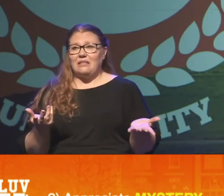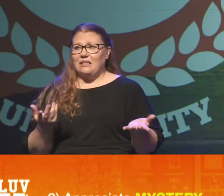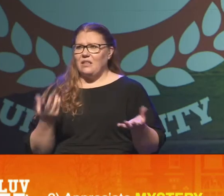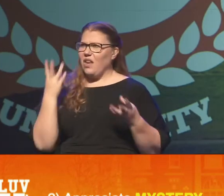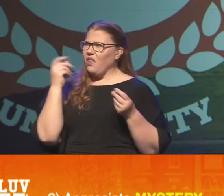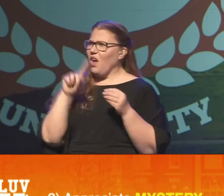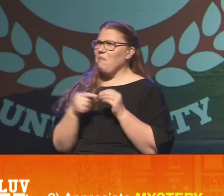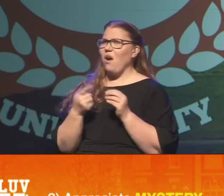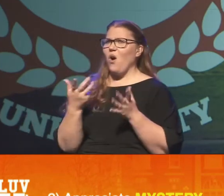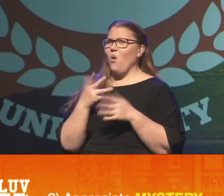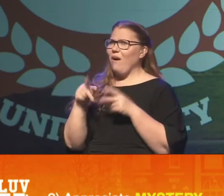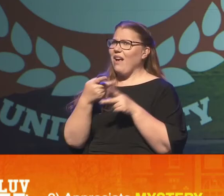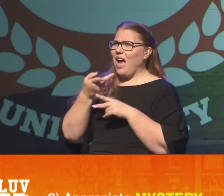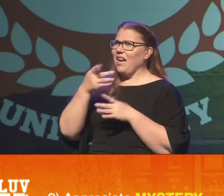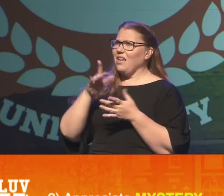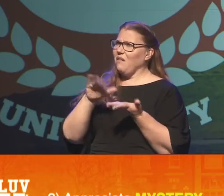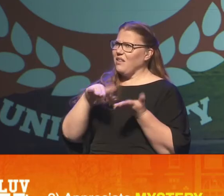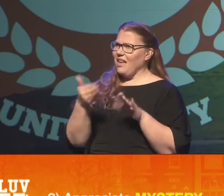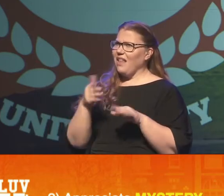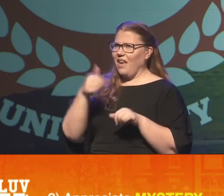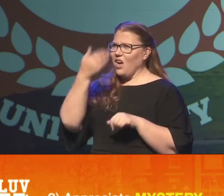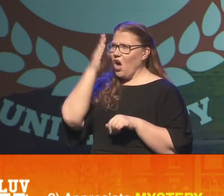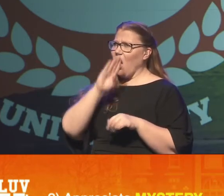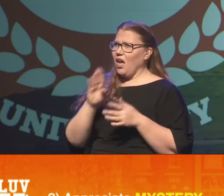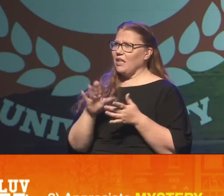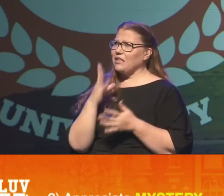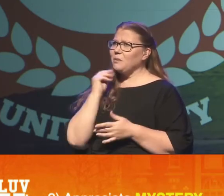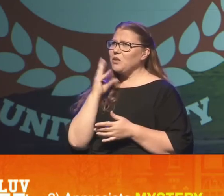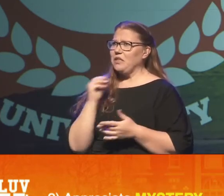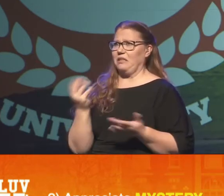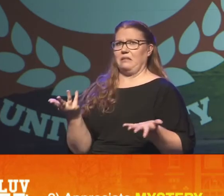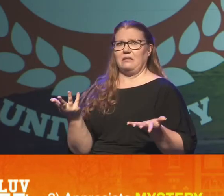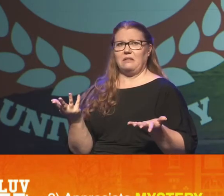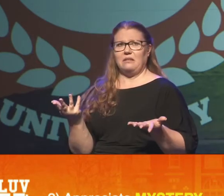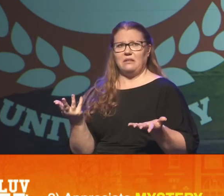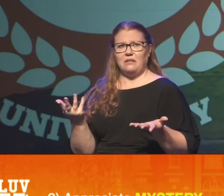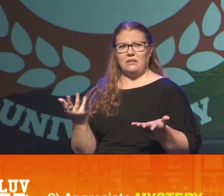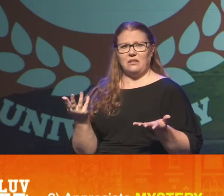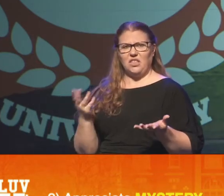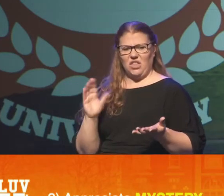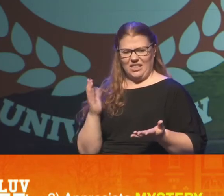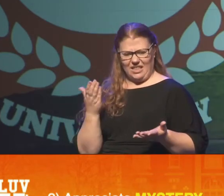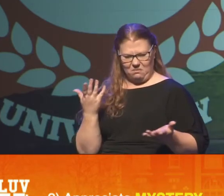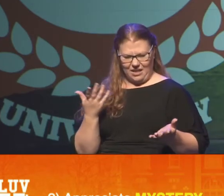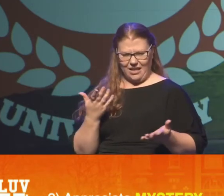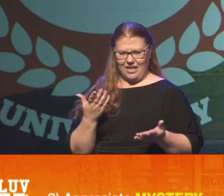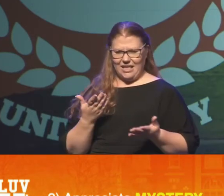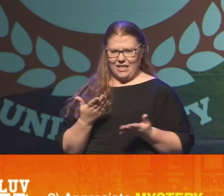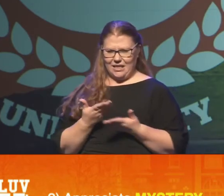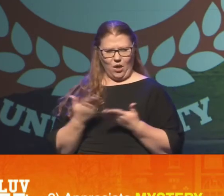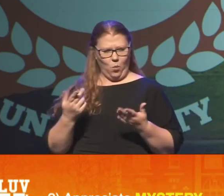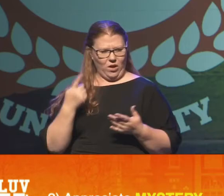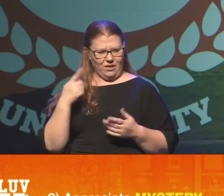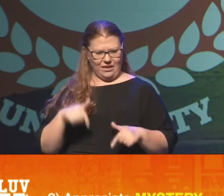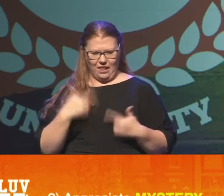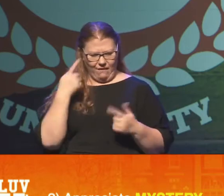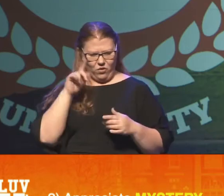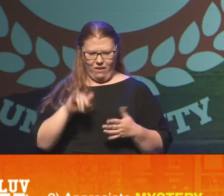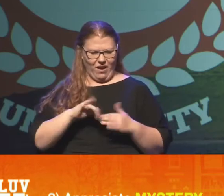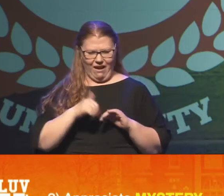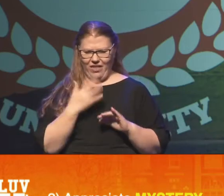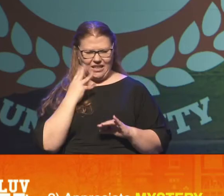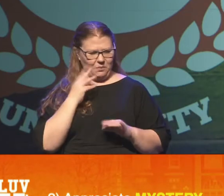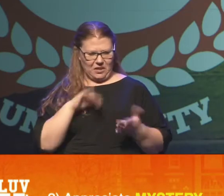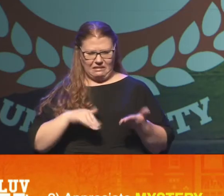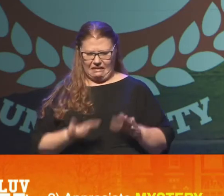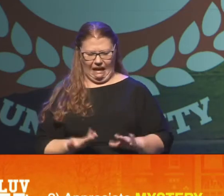what kind of death can God experience? Just seems, how does someone who's immortally alive experience death? So anyway, I was